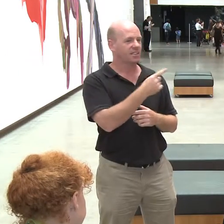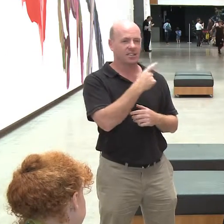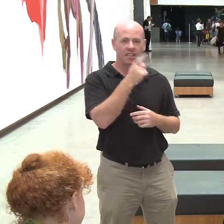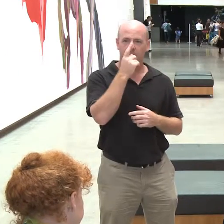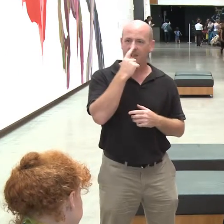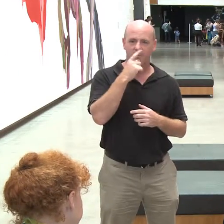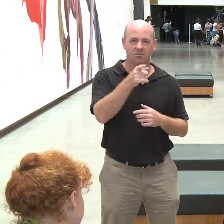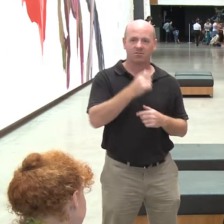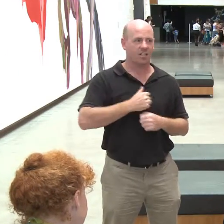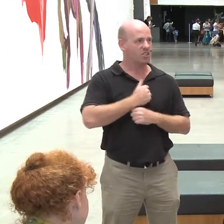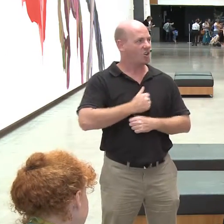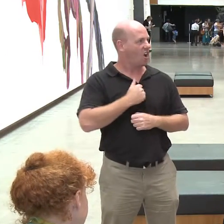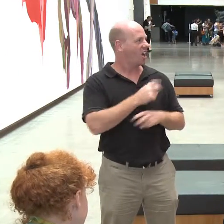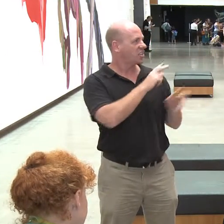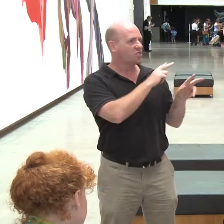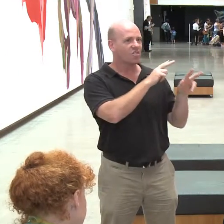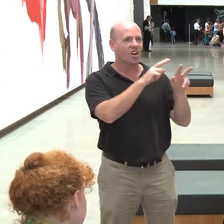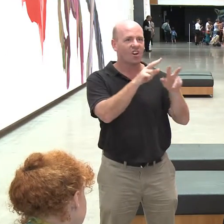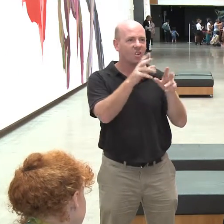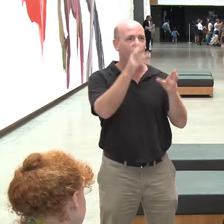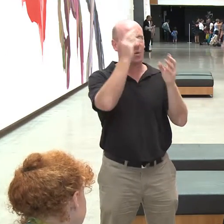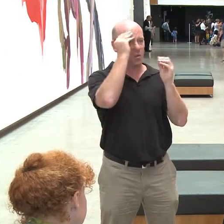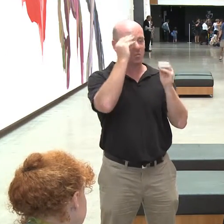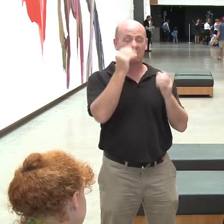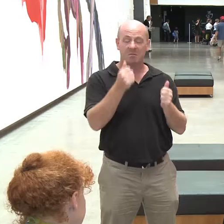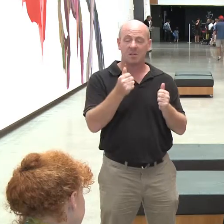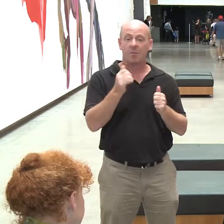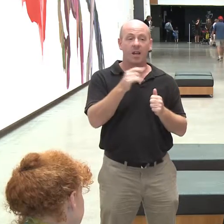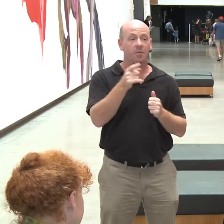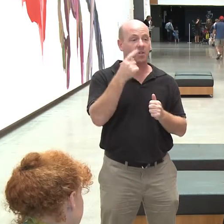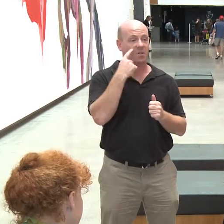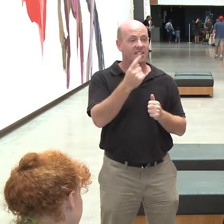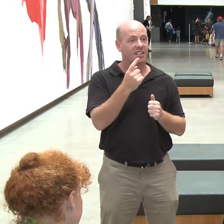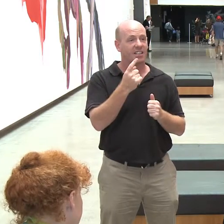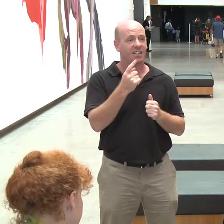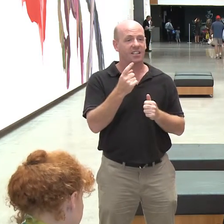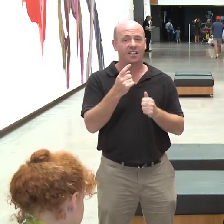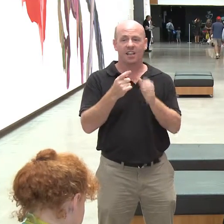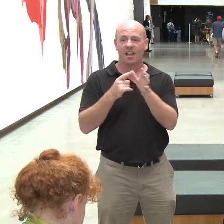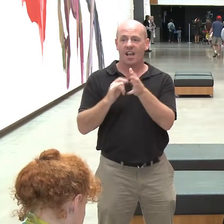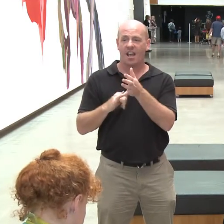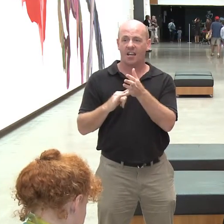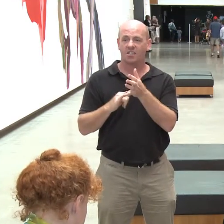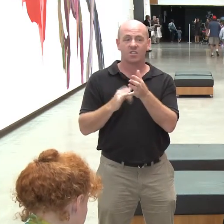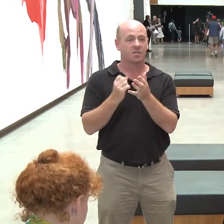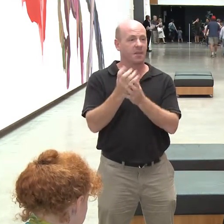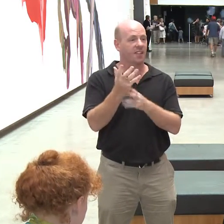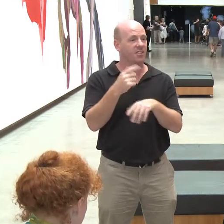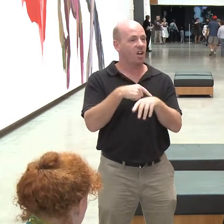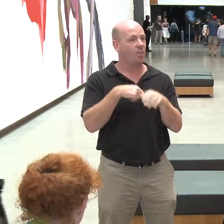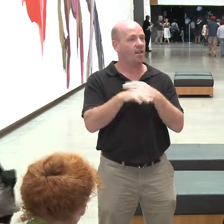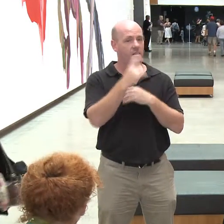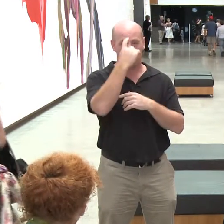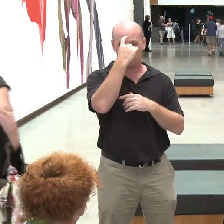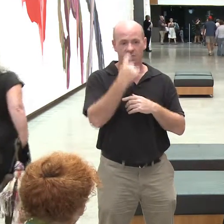people are enjoying and traversing the work. You may see as you spend time in the museum